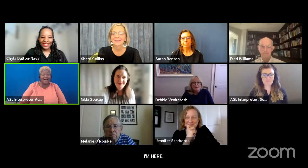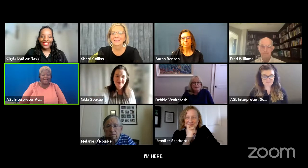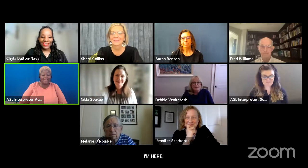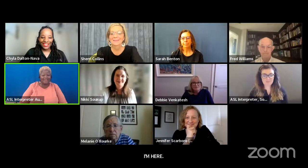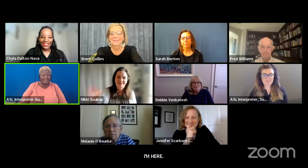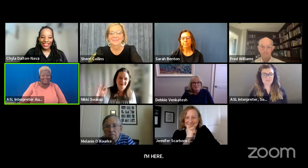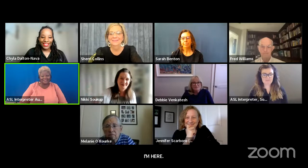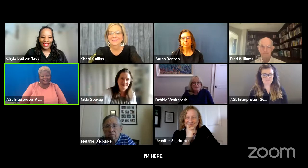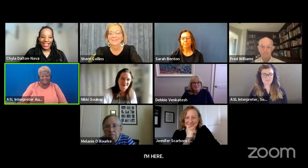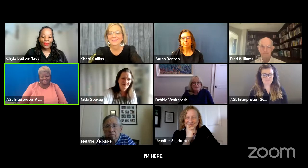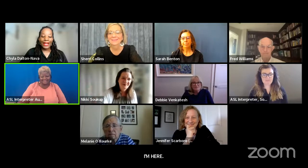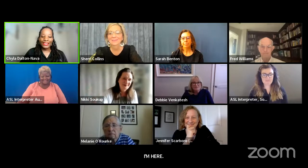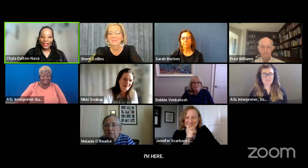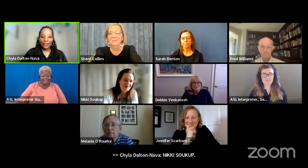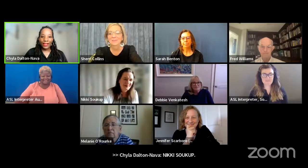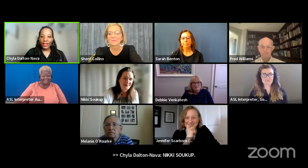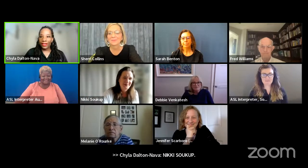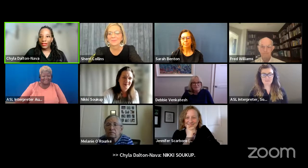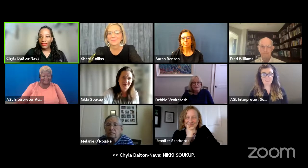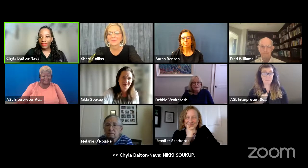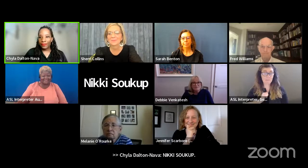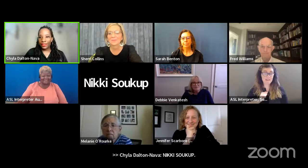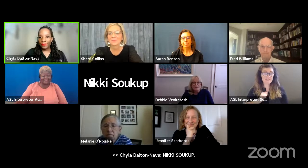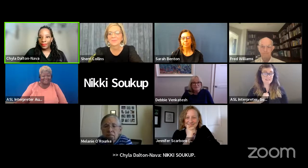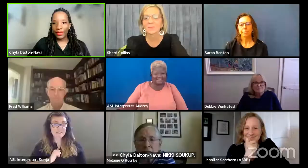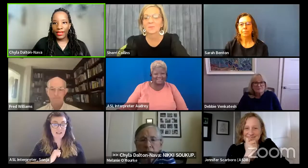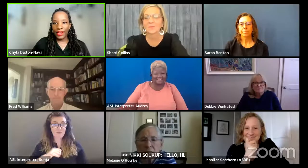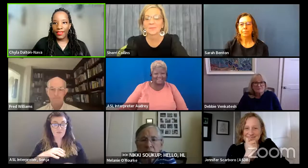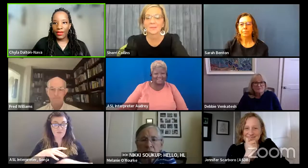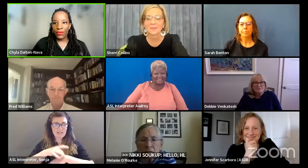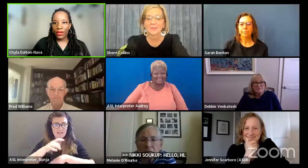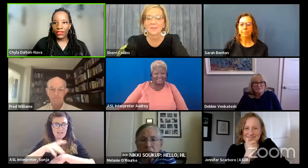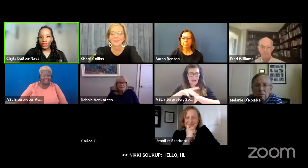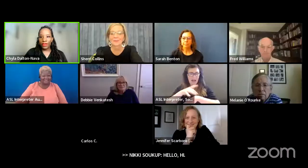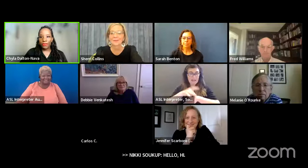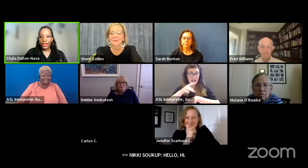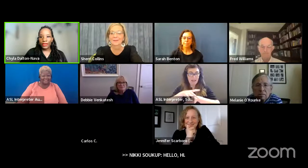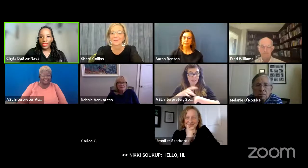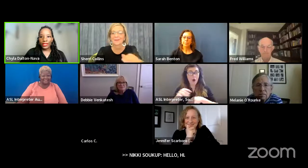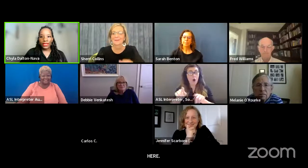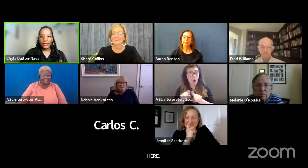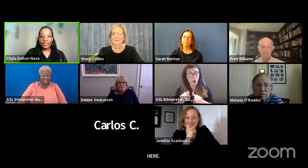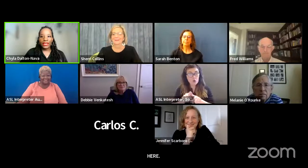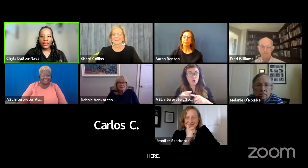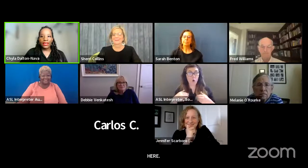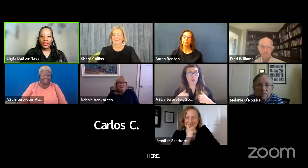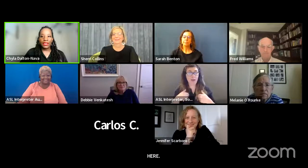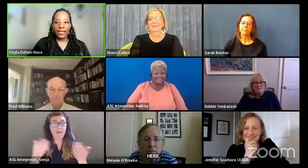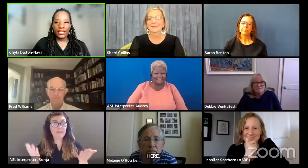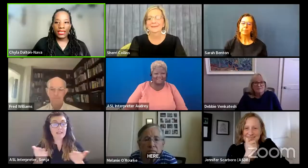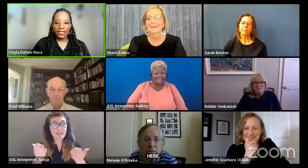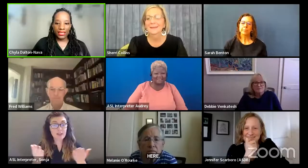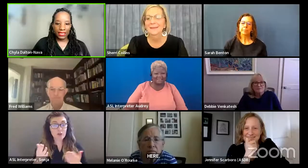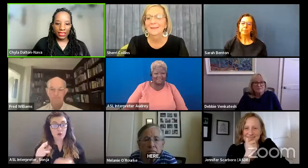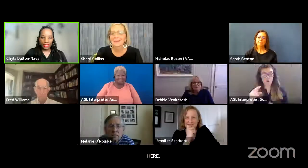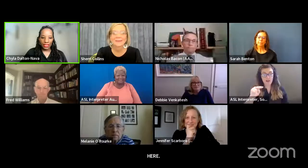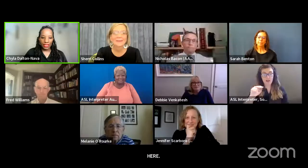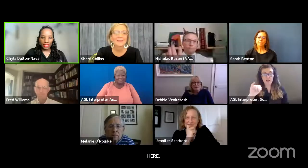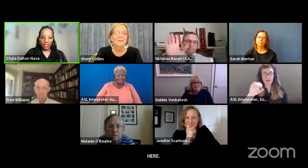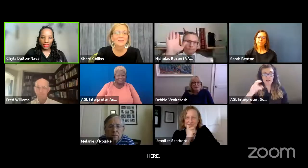Hello, hi, here. and myself, Kyla Dalton Nava. And then we also have present with us Nicholas Bacon,